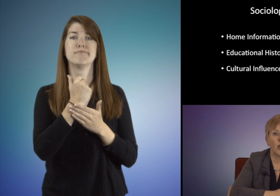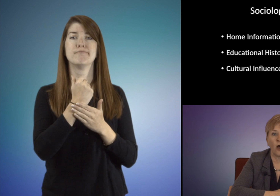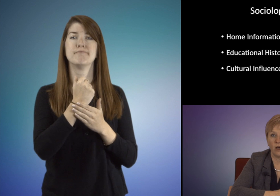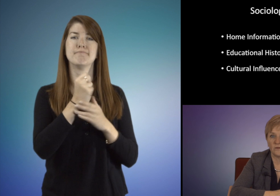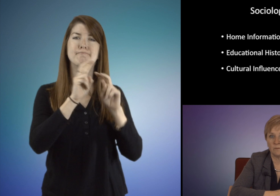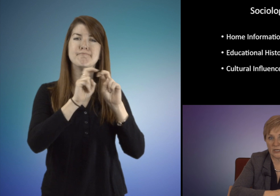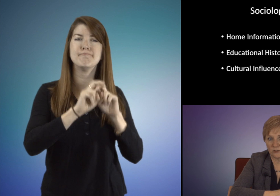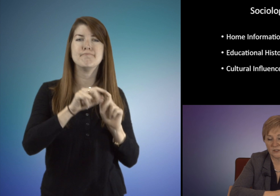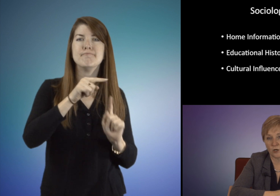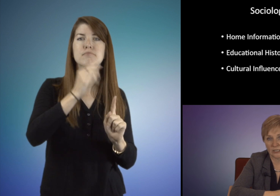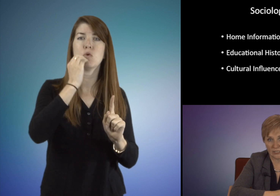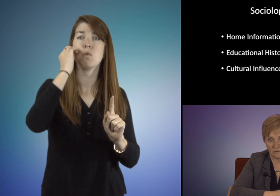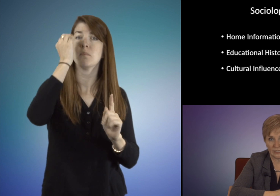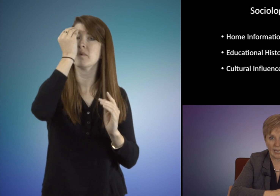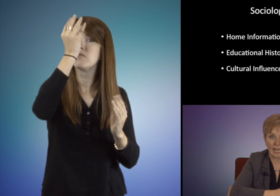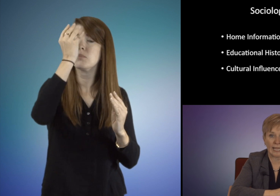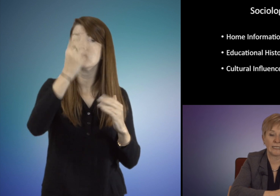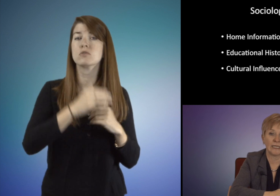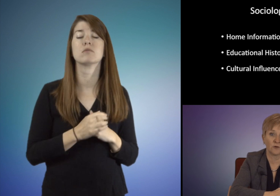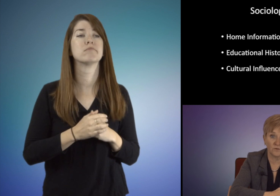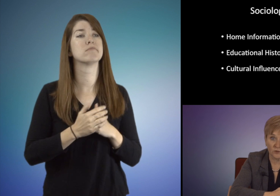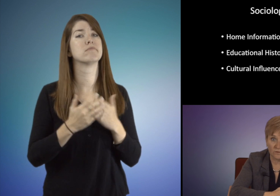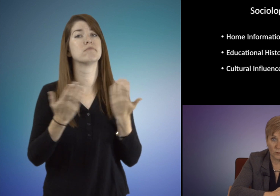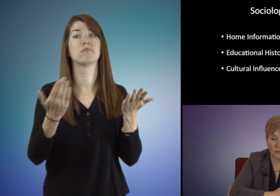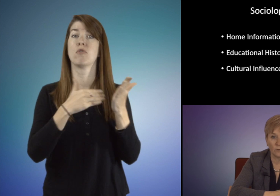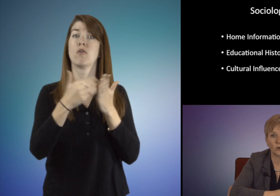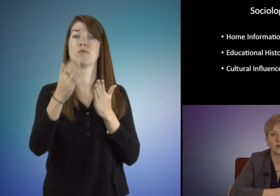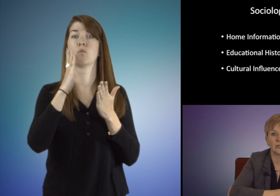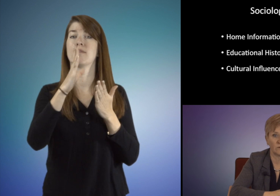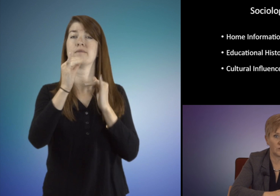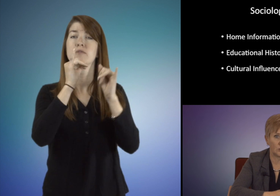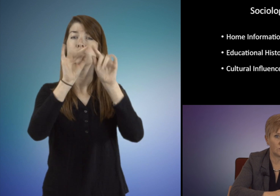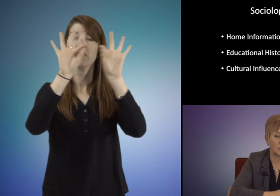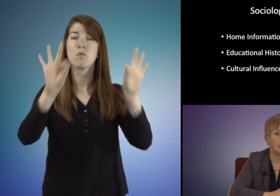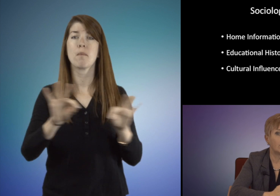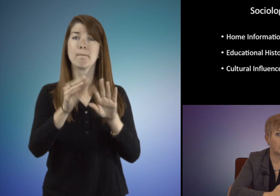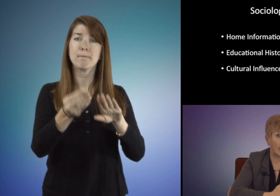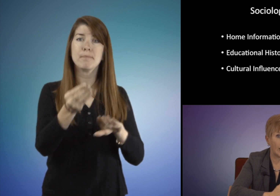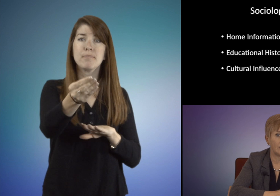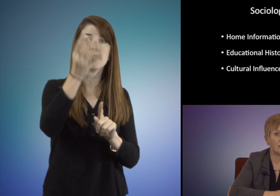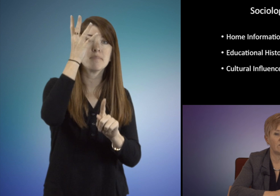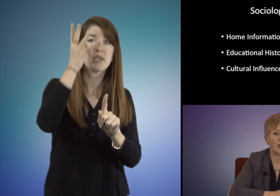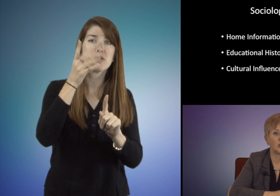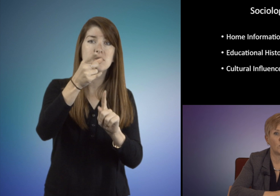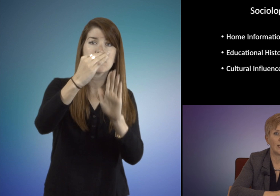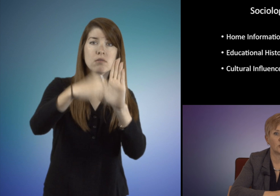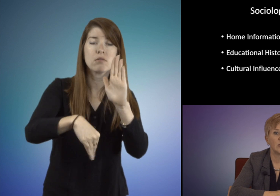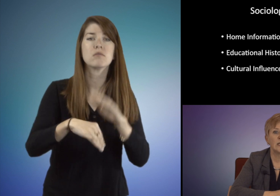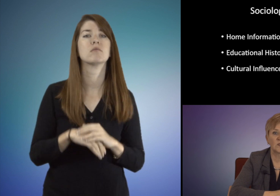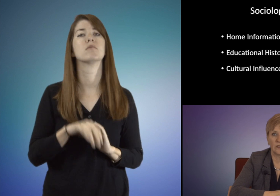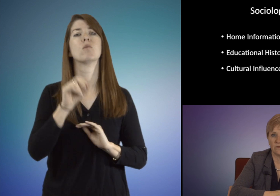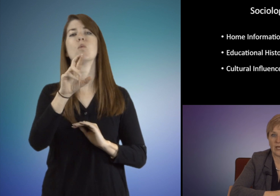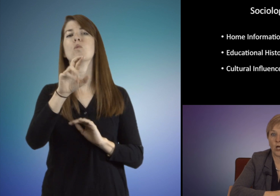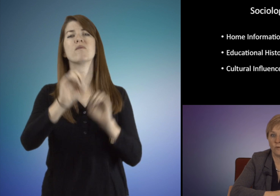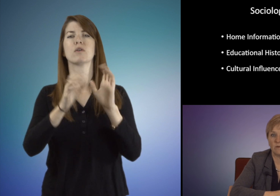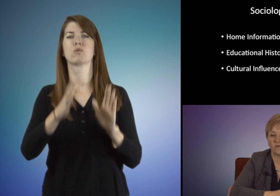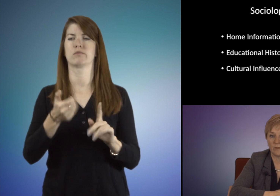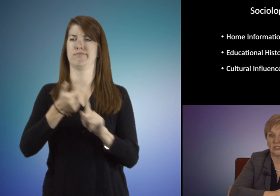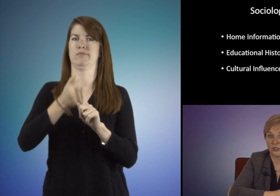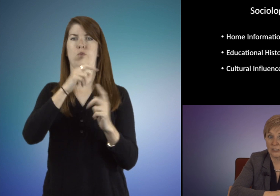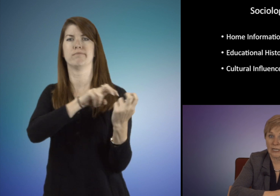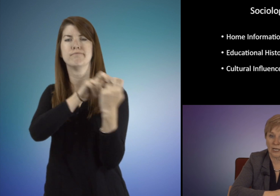information. Often parents are given an interview form or interviewed by the evaluator so that